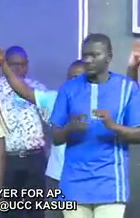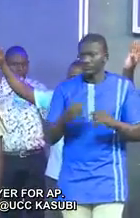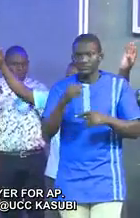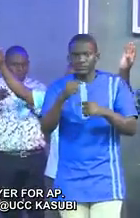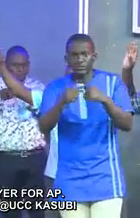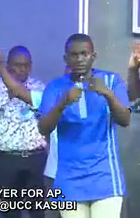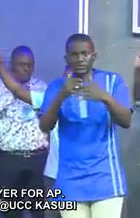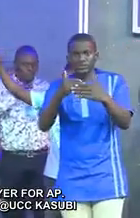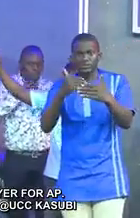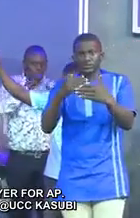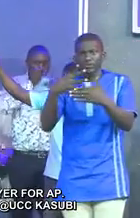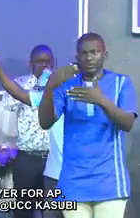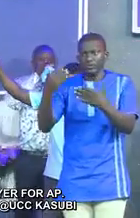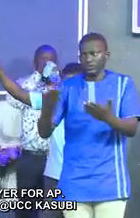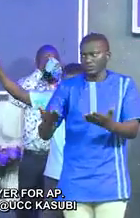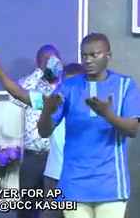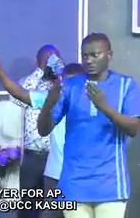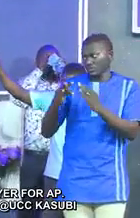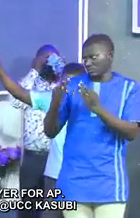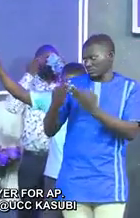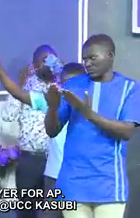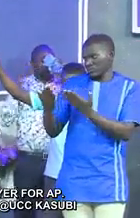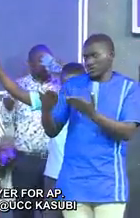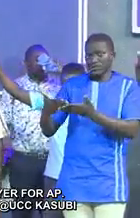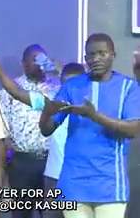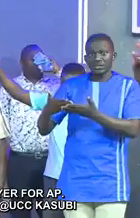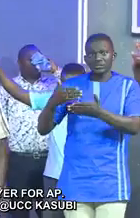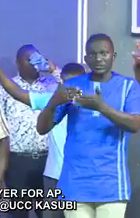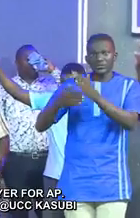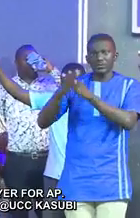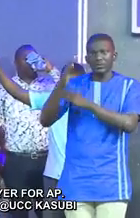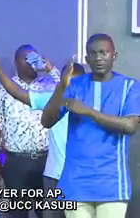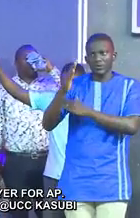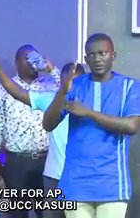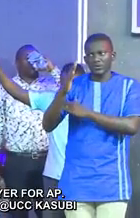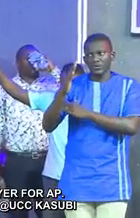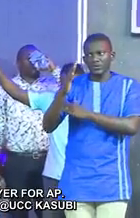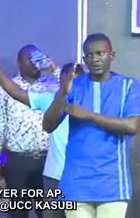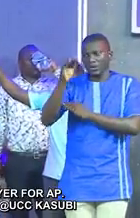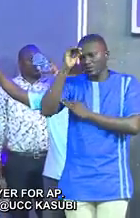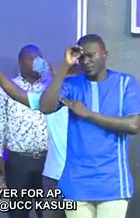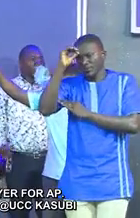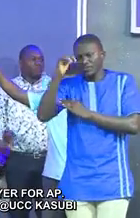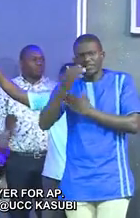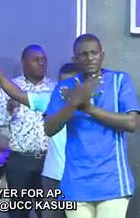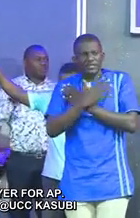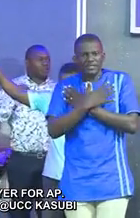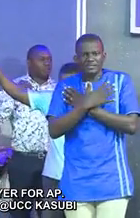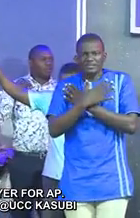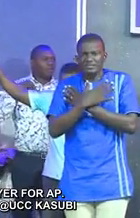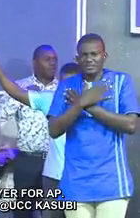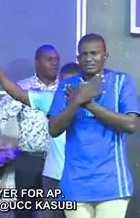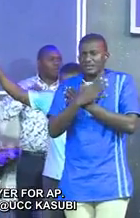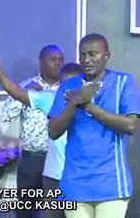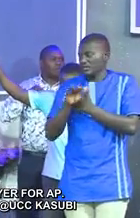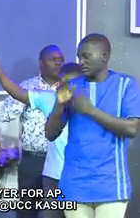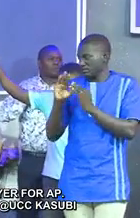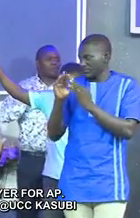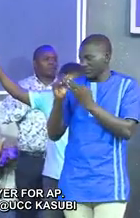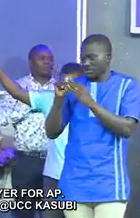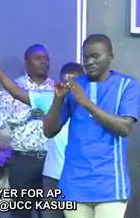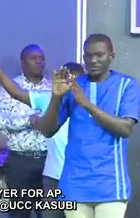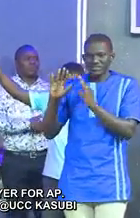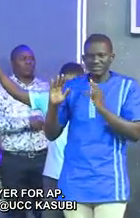ga Mukama nga tuyimusa famire eno maaso ga Katonda. Katonda wambatire famire eno n'olukomera lwe.